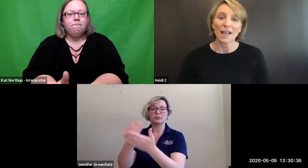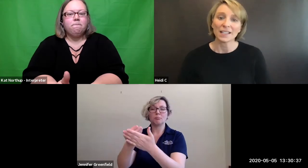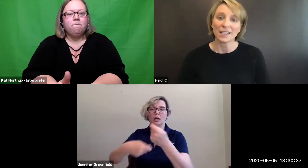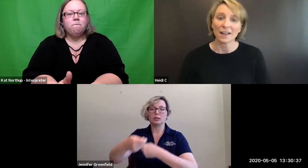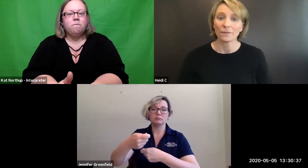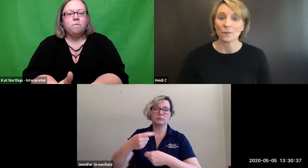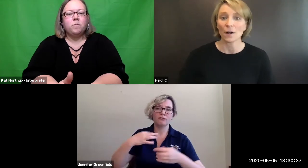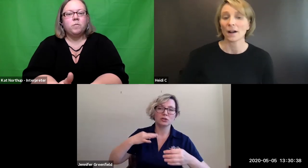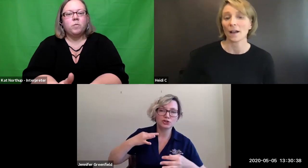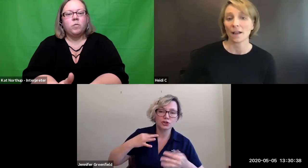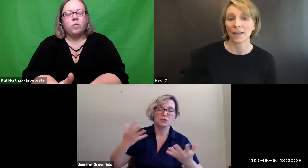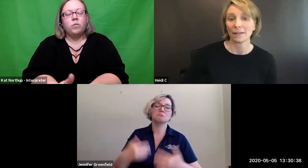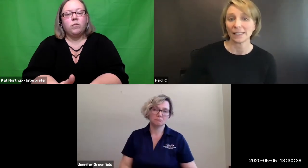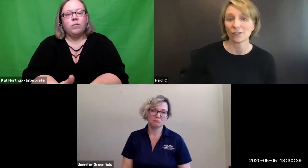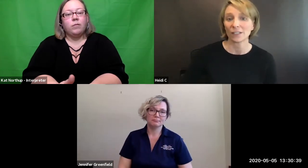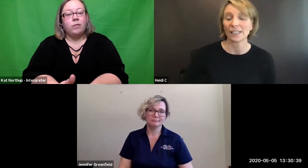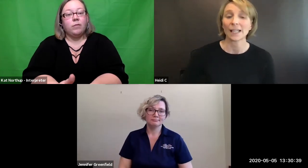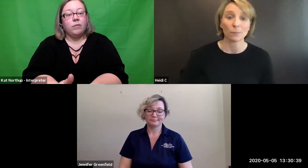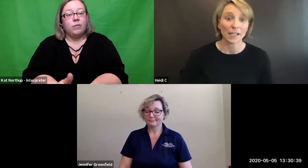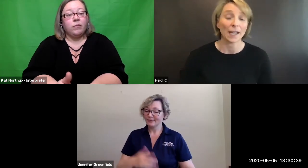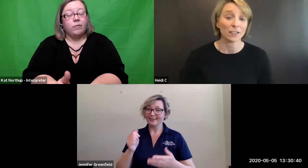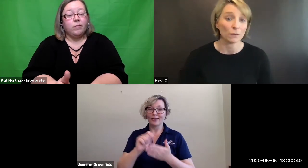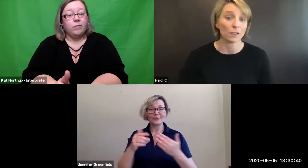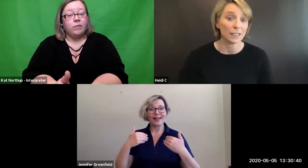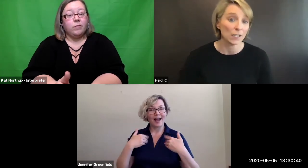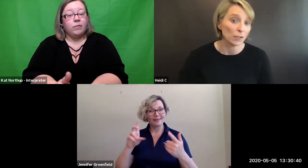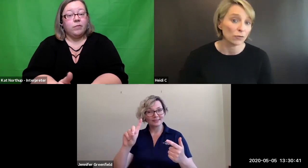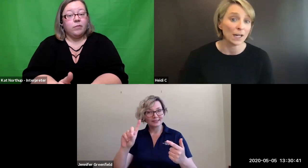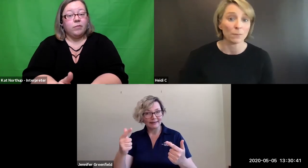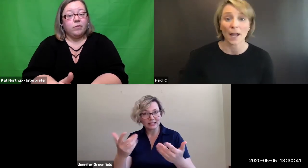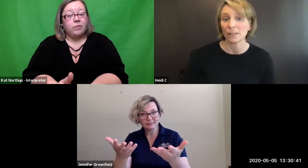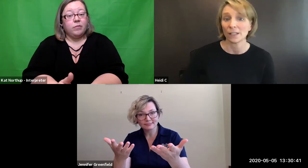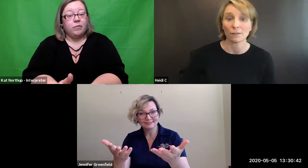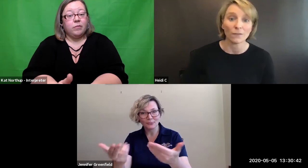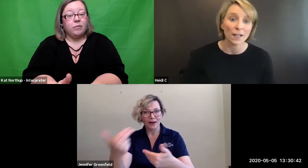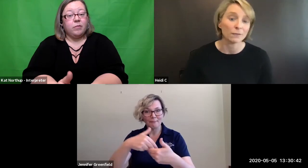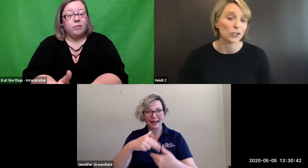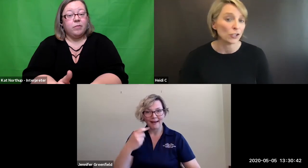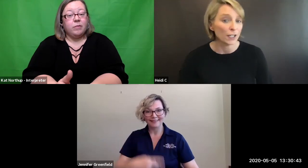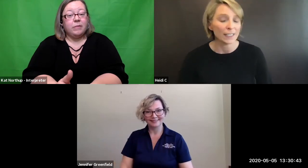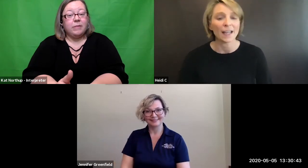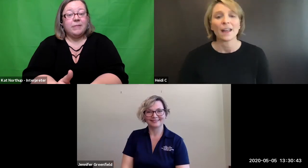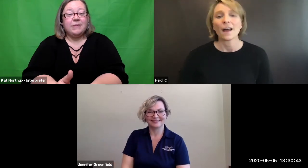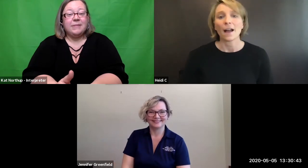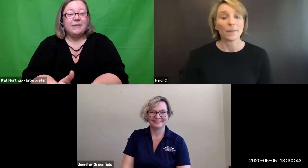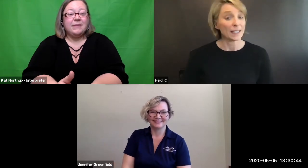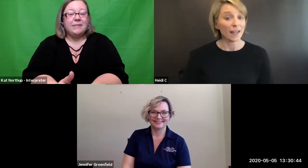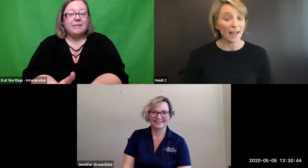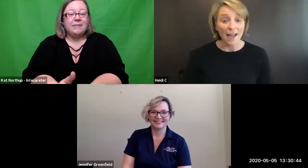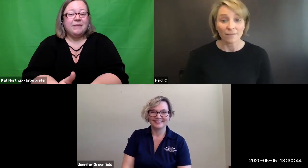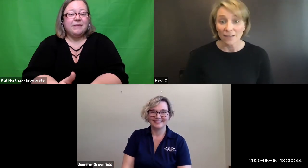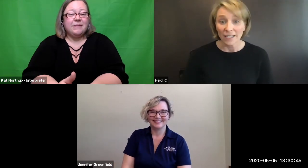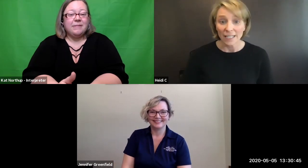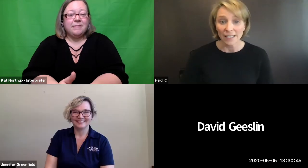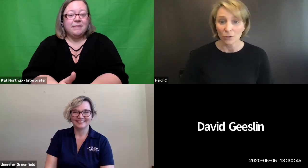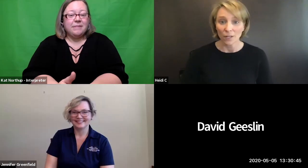wonderful idea for allowing seniors to discuss what they'd like to do for their senior retreat and perhaps using those funds for shirts. That's all I